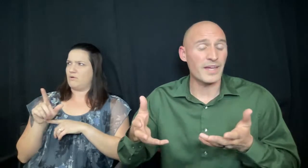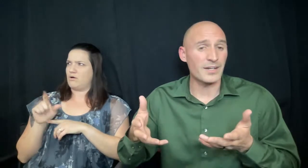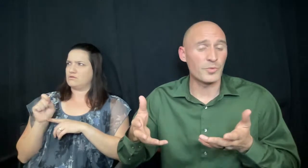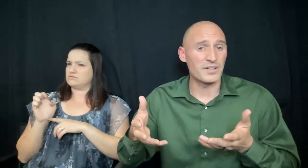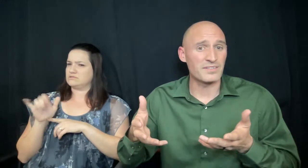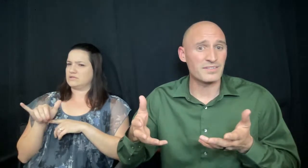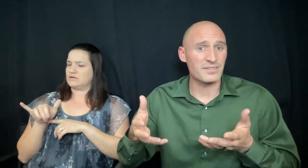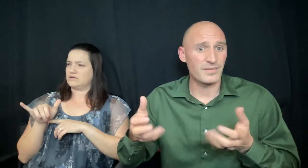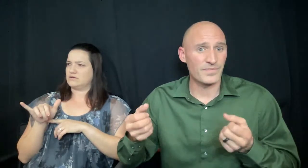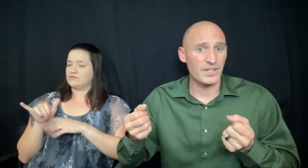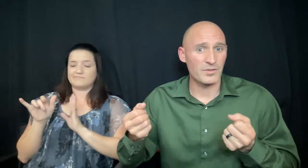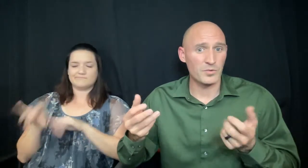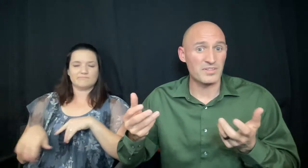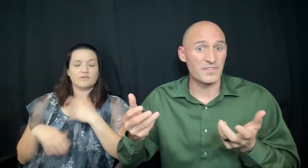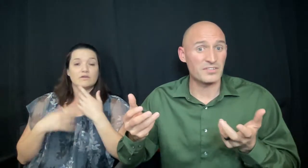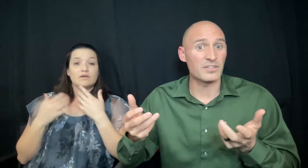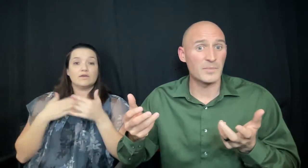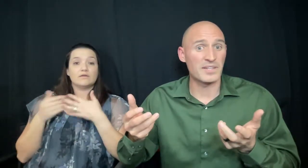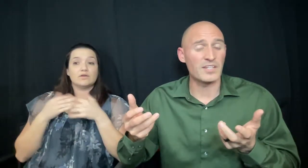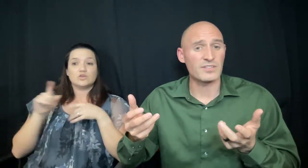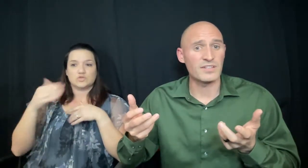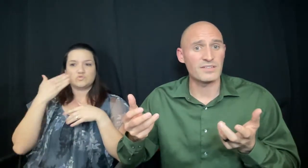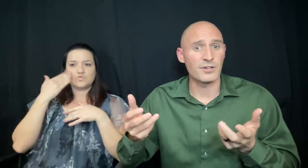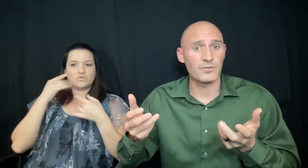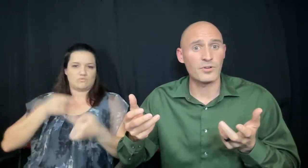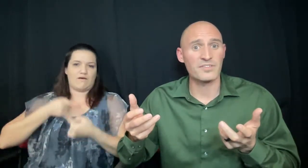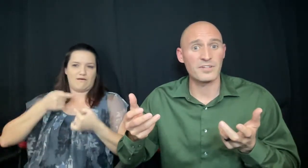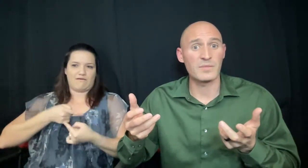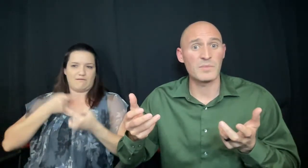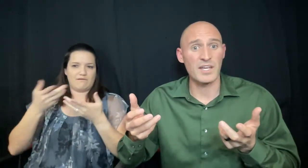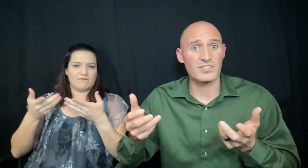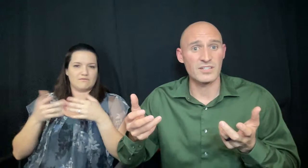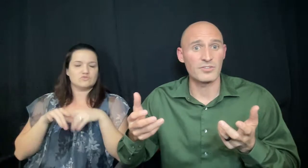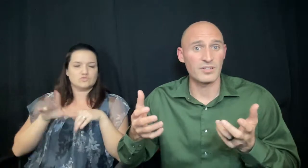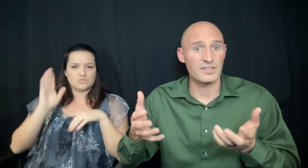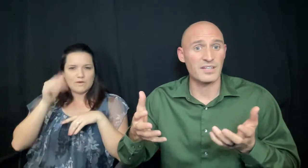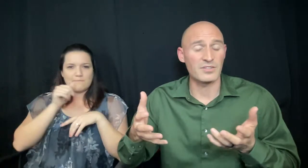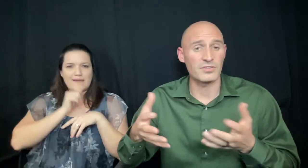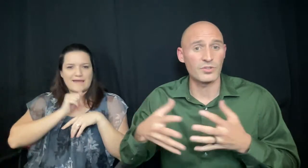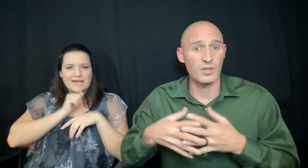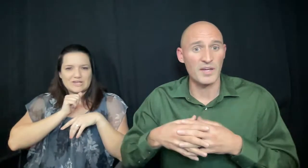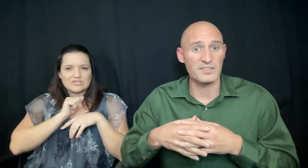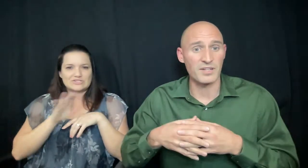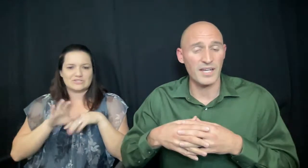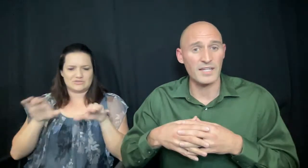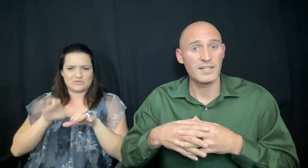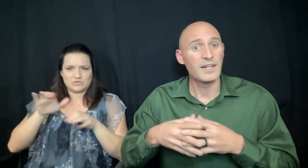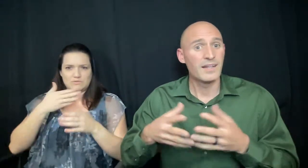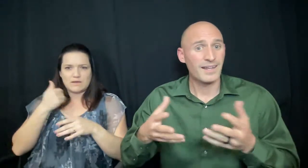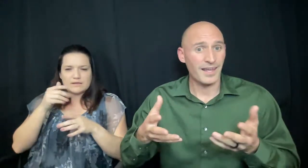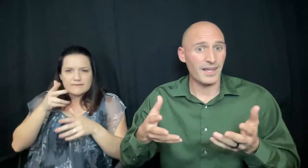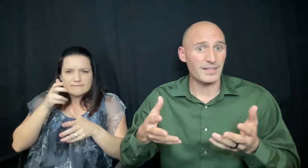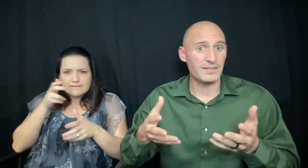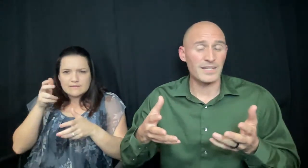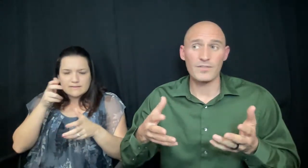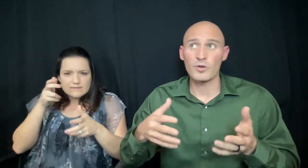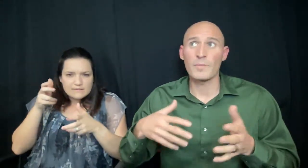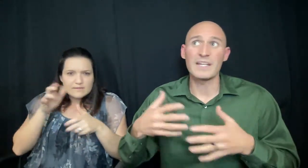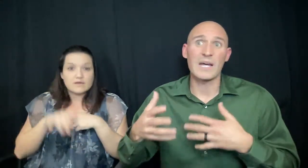it was a physical limitation. And so, of course, you're going to be patient and you're just going to do the best you can. And even though it might not be